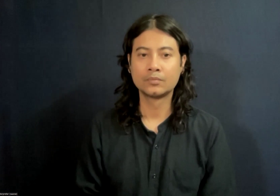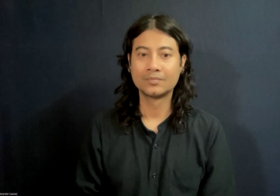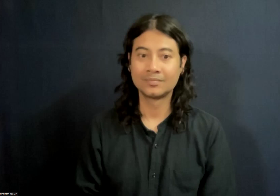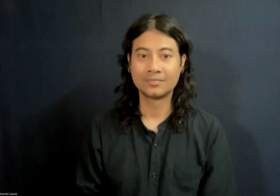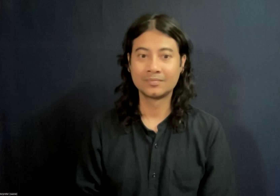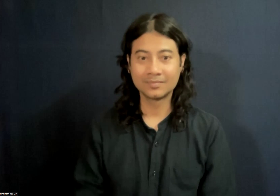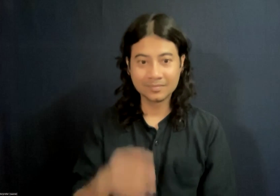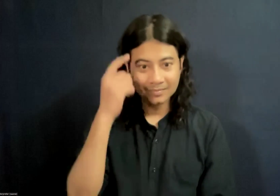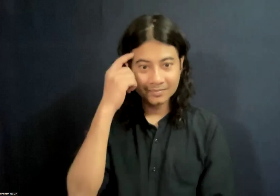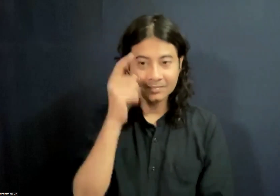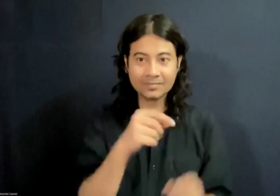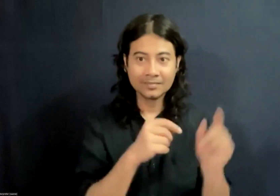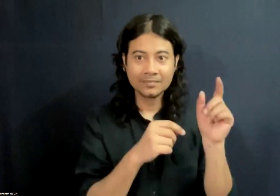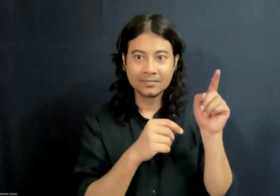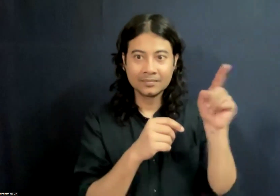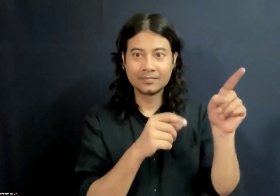Yes, people remember these three modes?